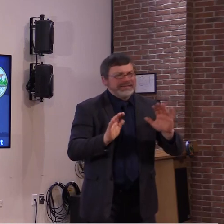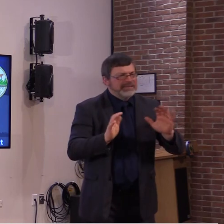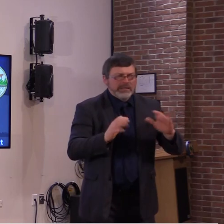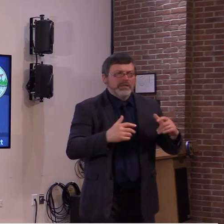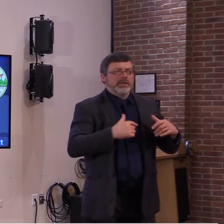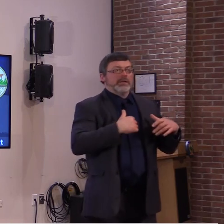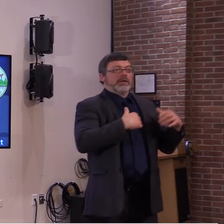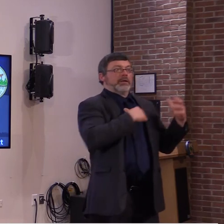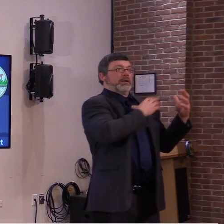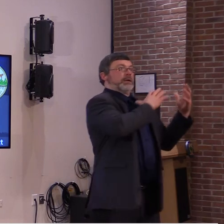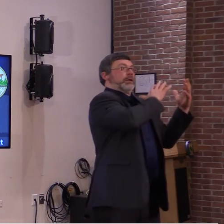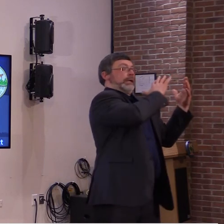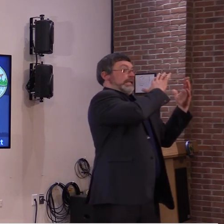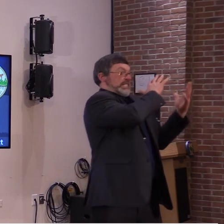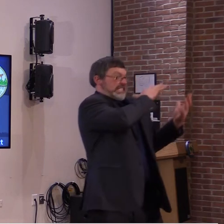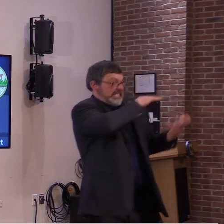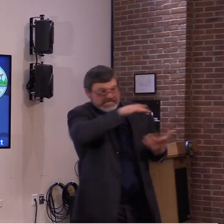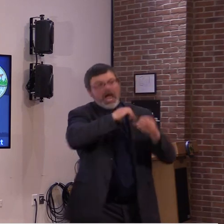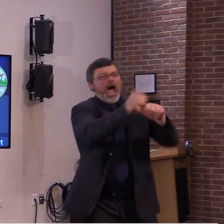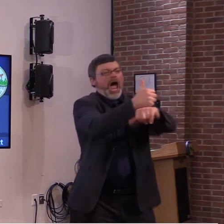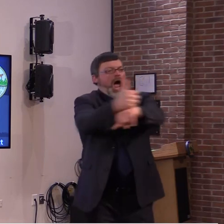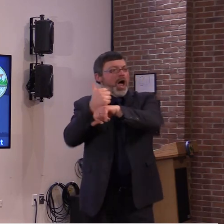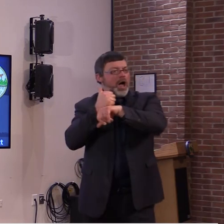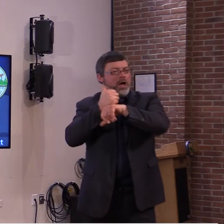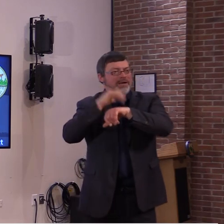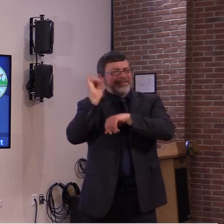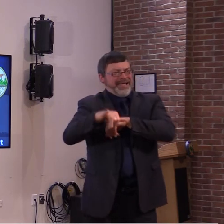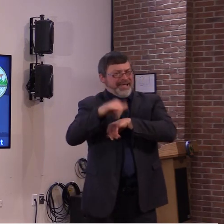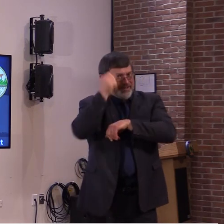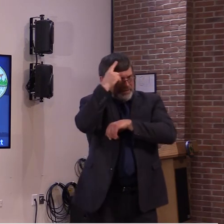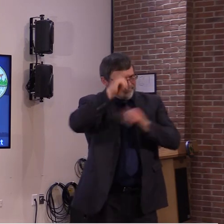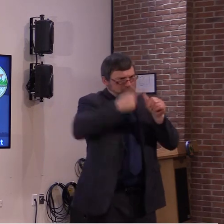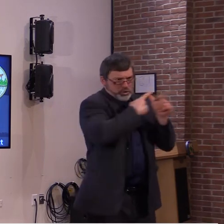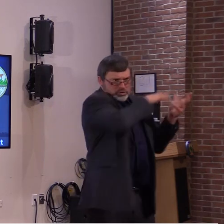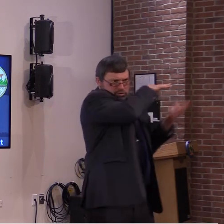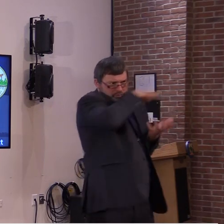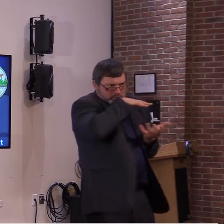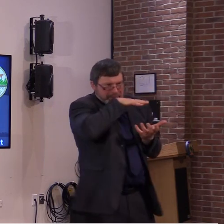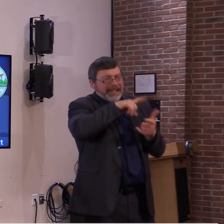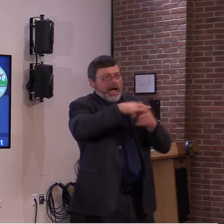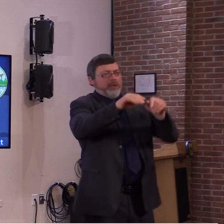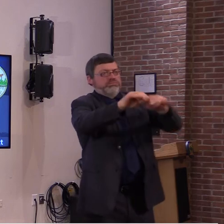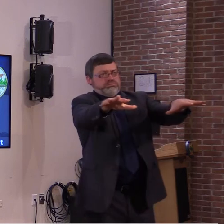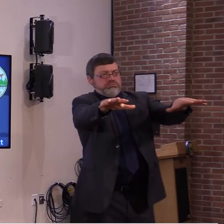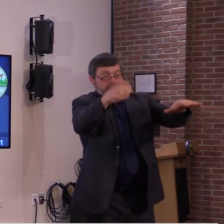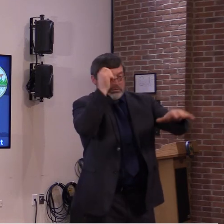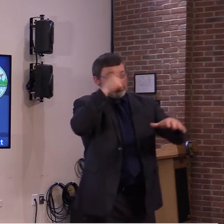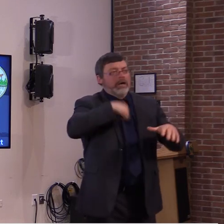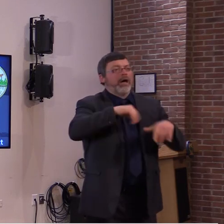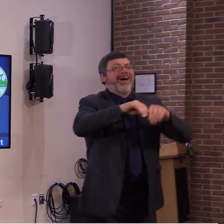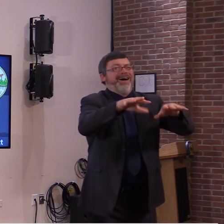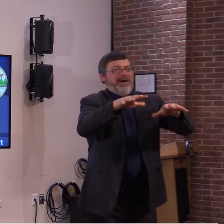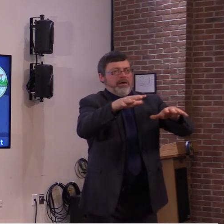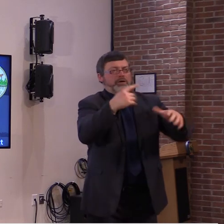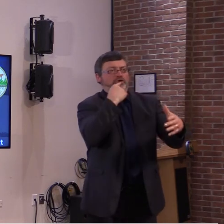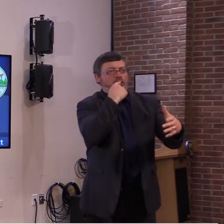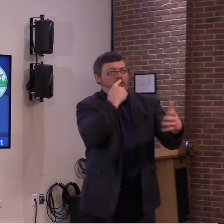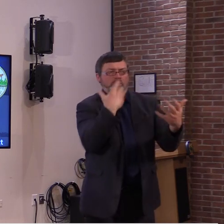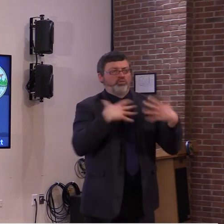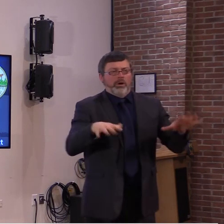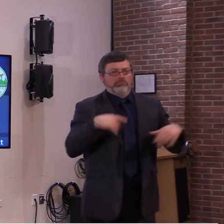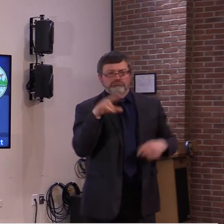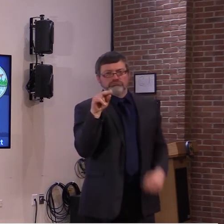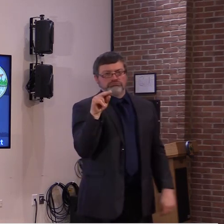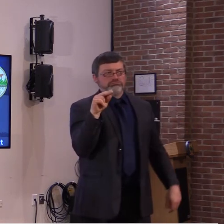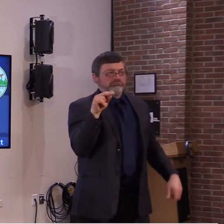consistency, it's a little difficult to do, and having it all under our control, which it is not at this point in time because of the contract